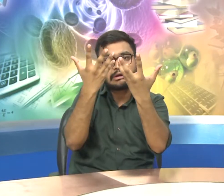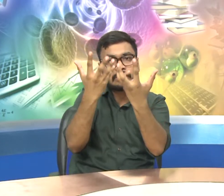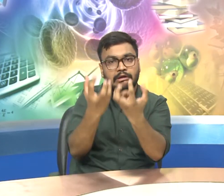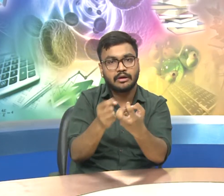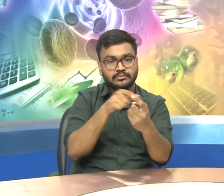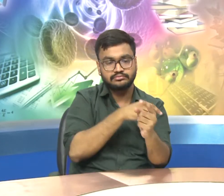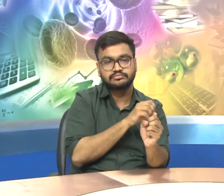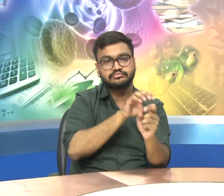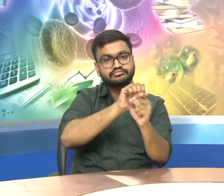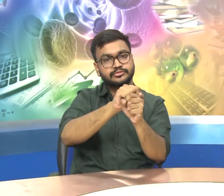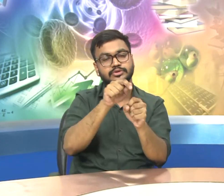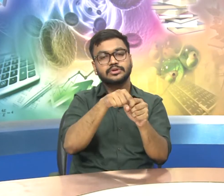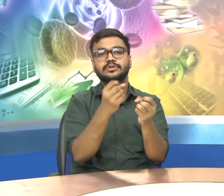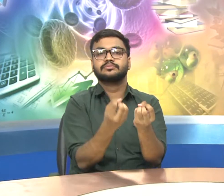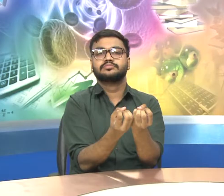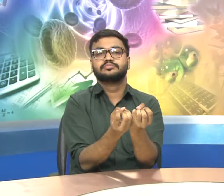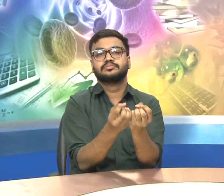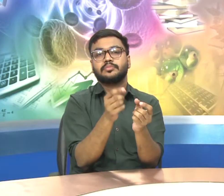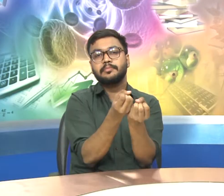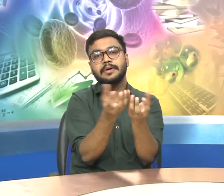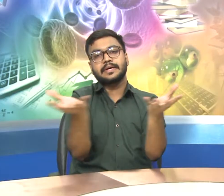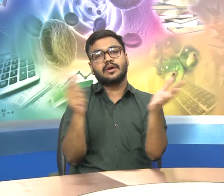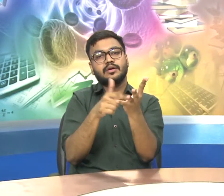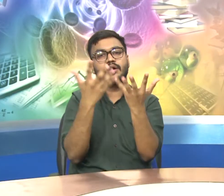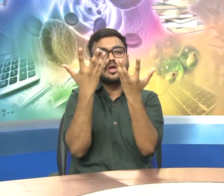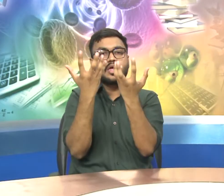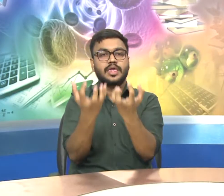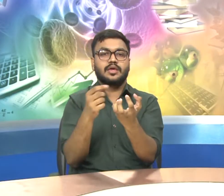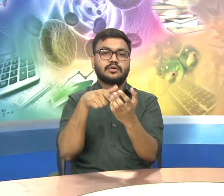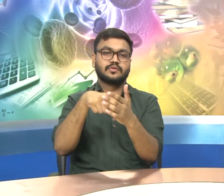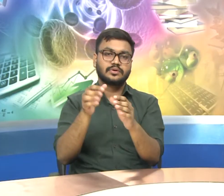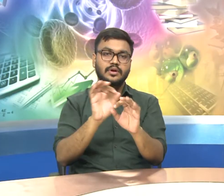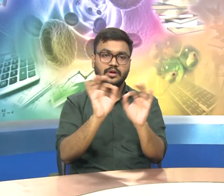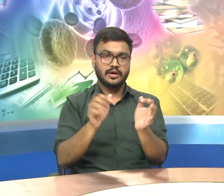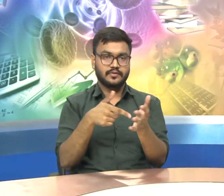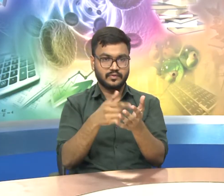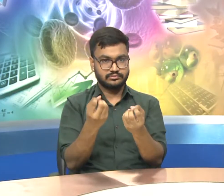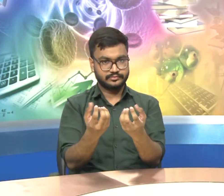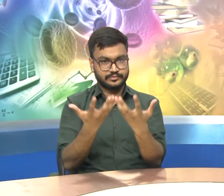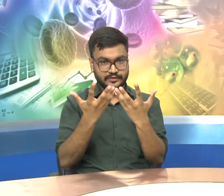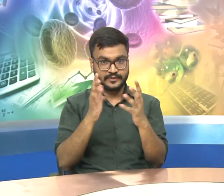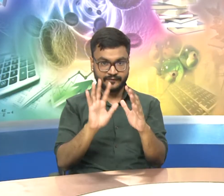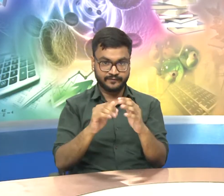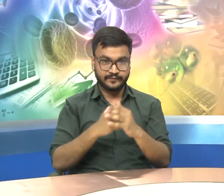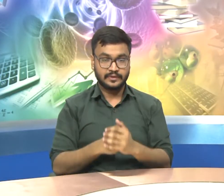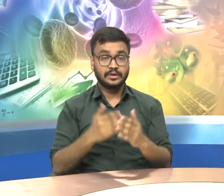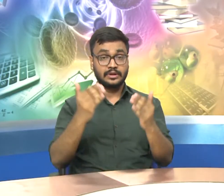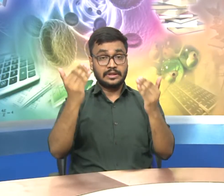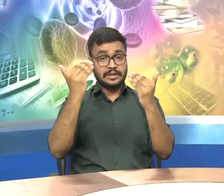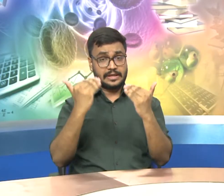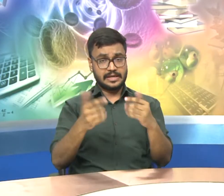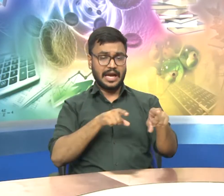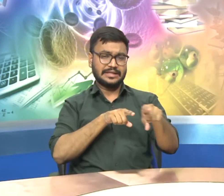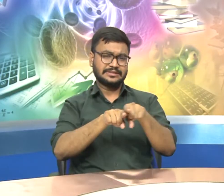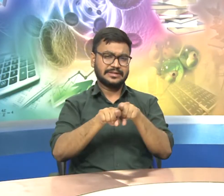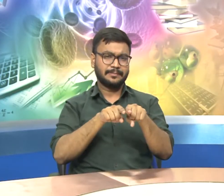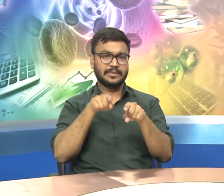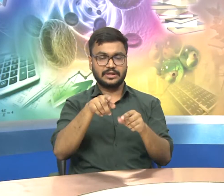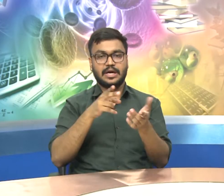And light moths become weak and extinct after pollution.